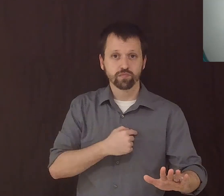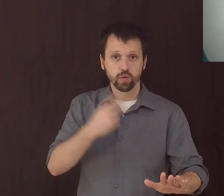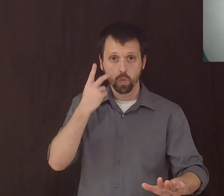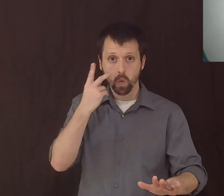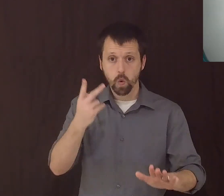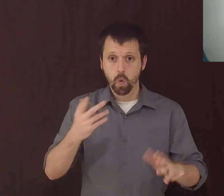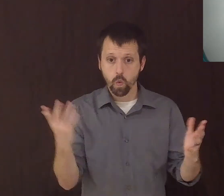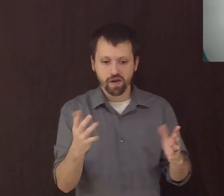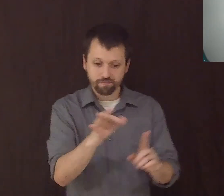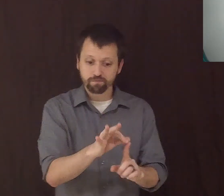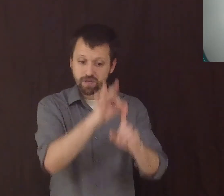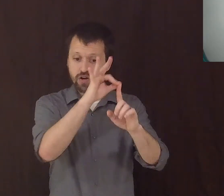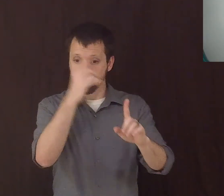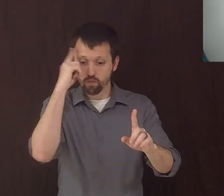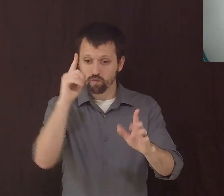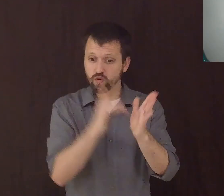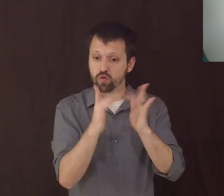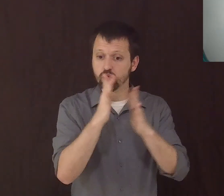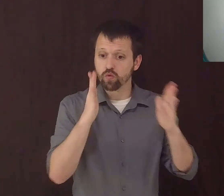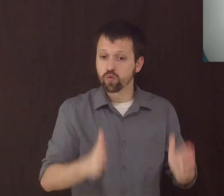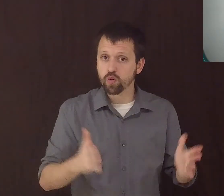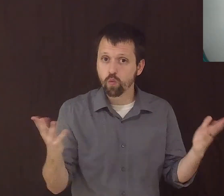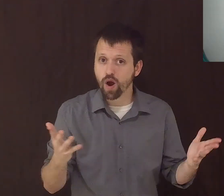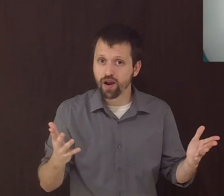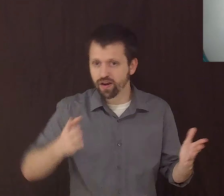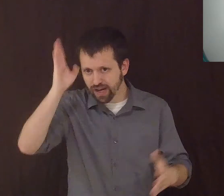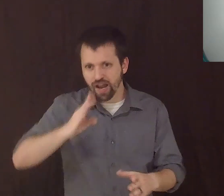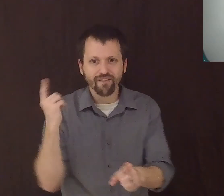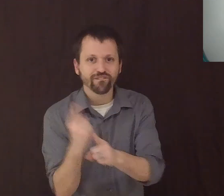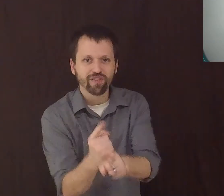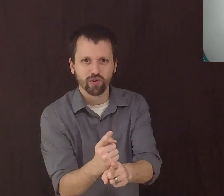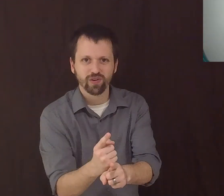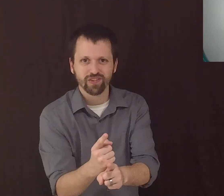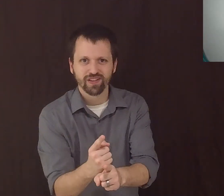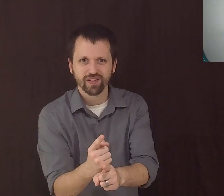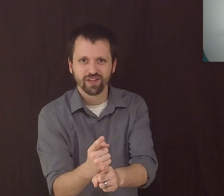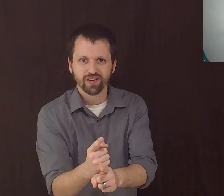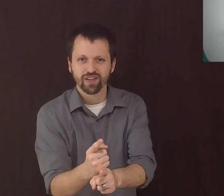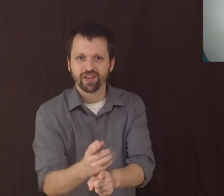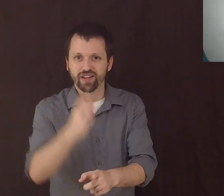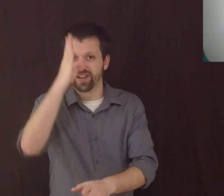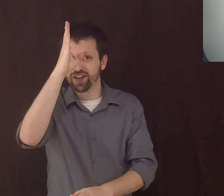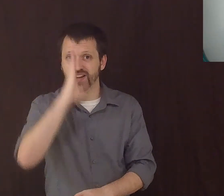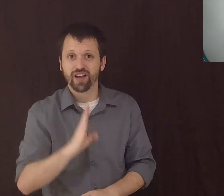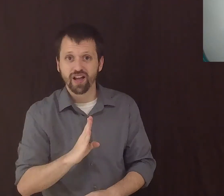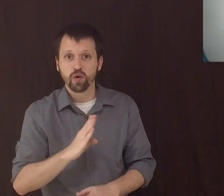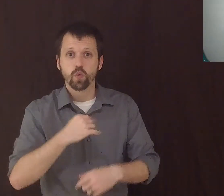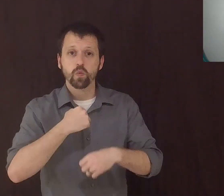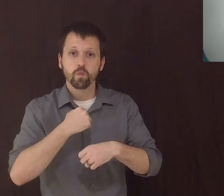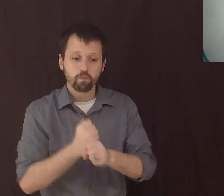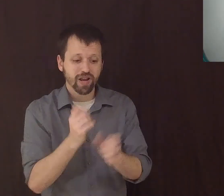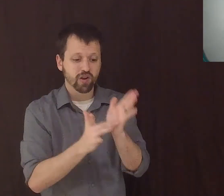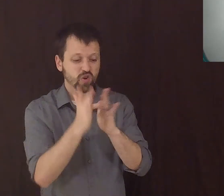what we see is unique to the believer. All right, here's what is unique. God is faithful. And God is going to make the